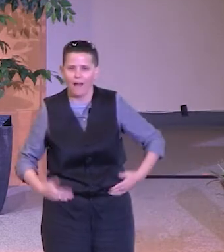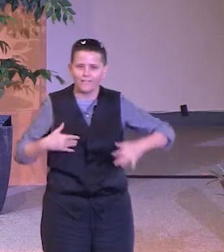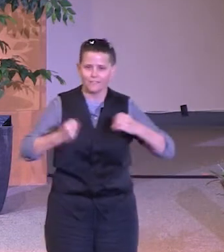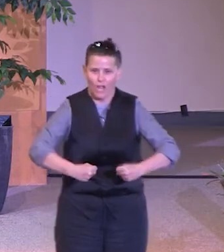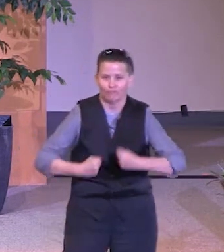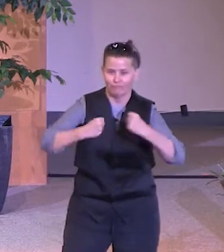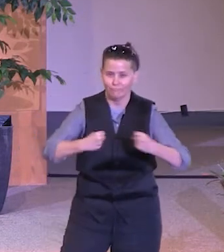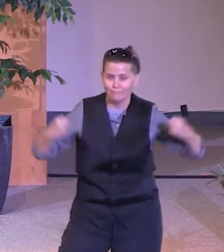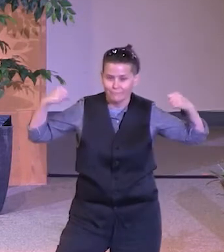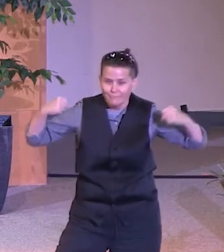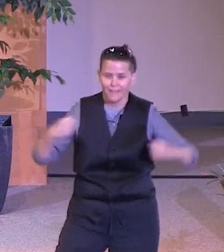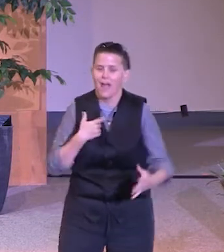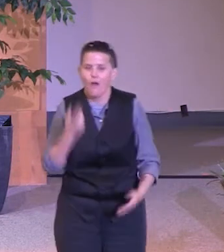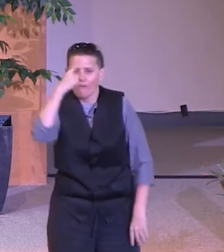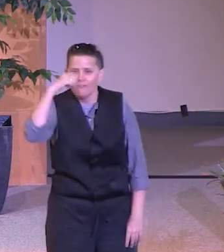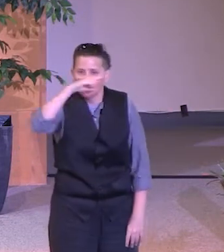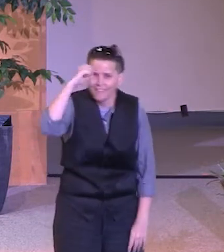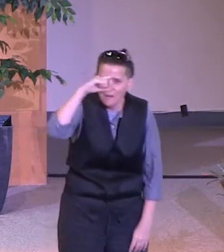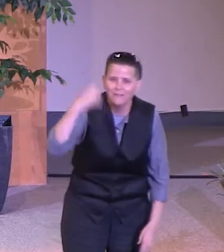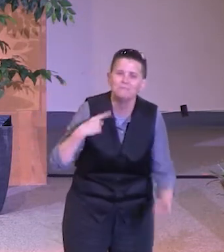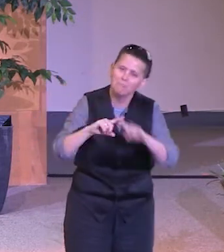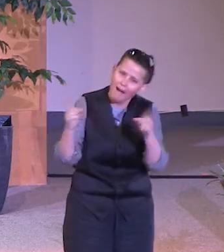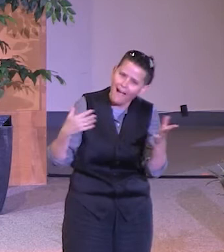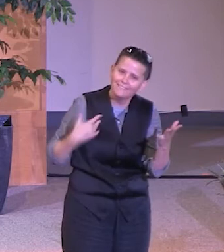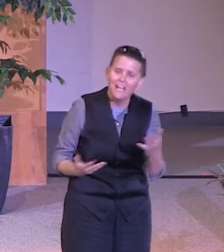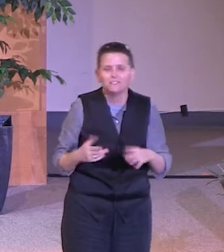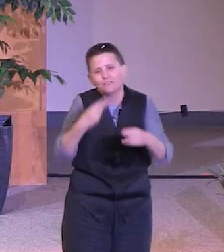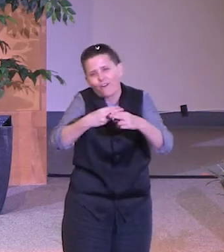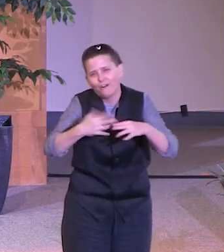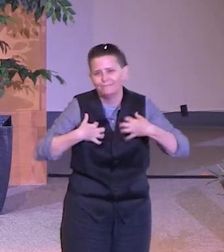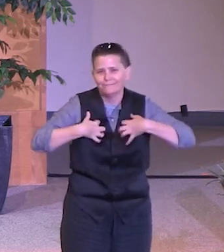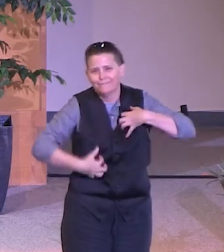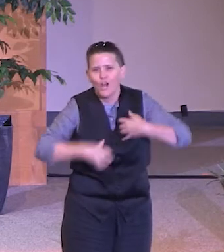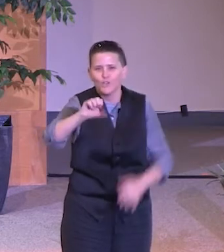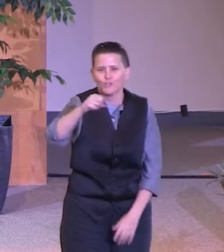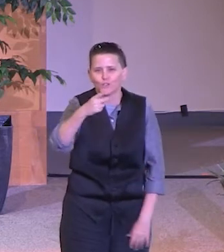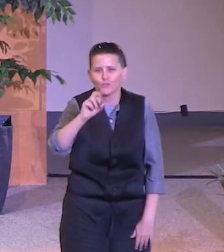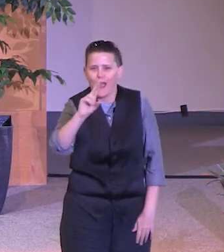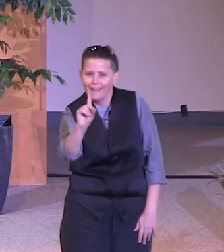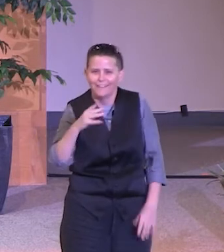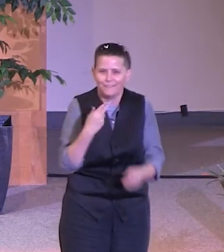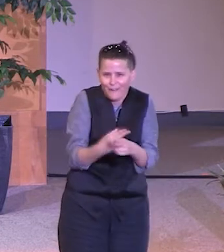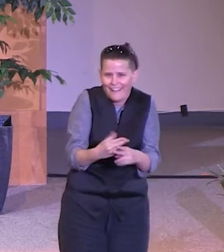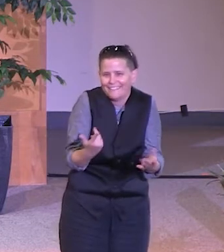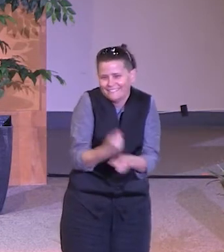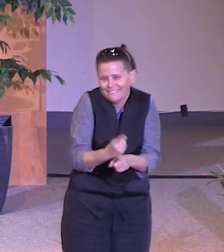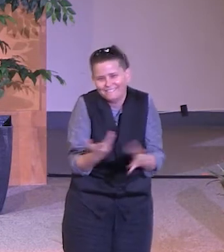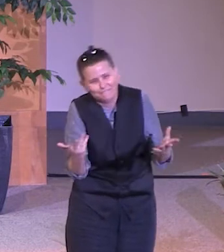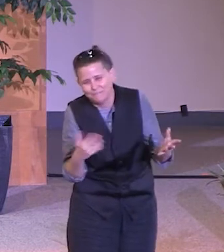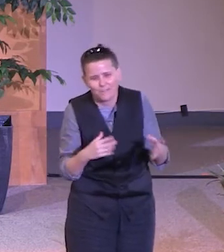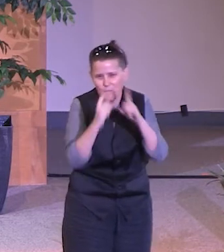We are having a paper shredding fundraising event. July 31st, that's a Sunday, from 10 a.m. to 11:15, so come before